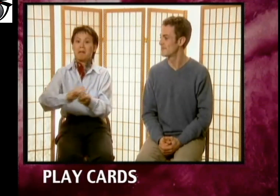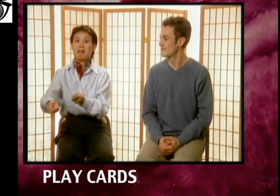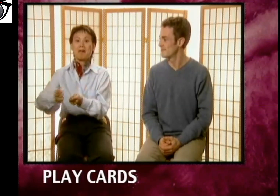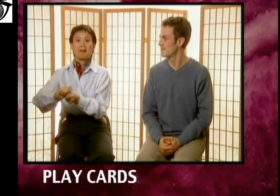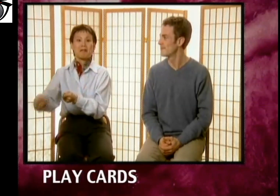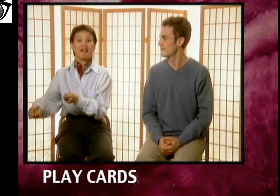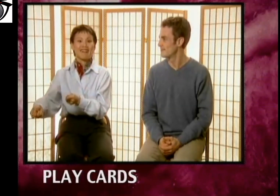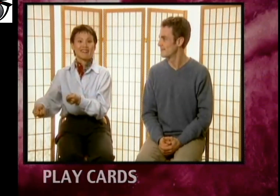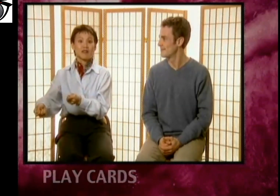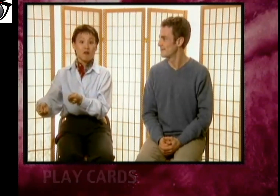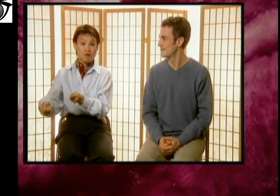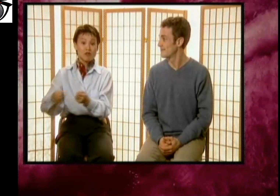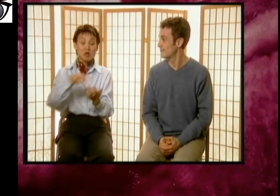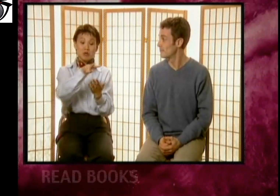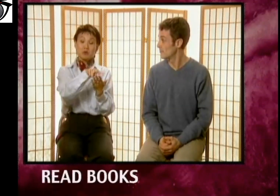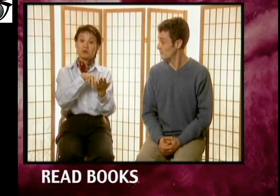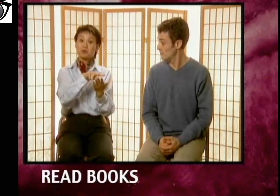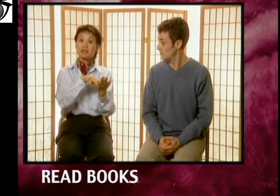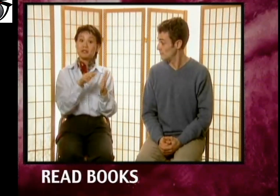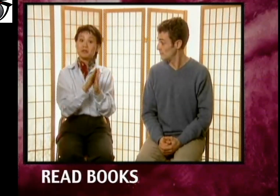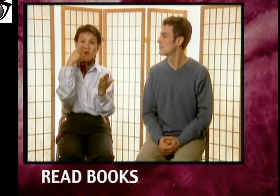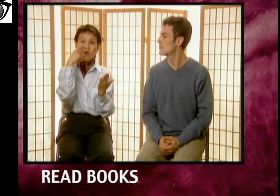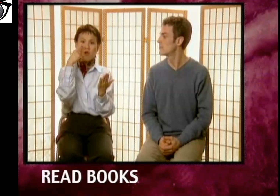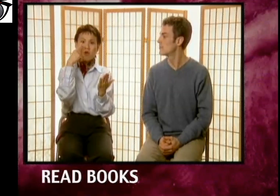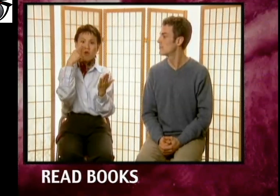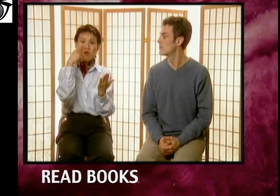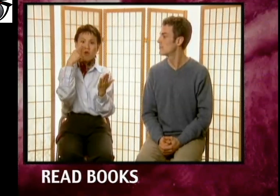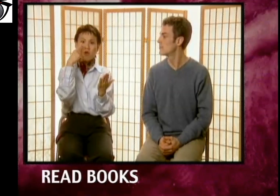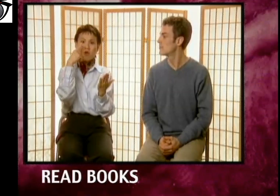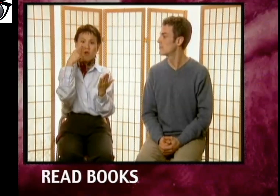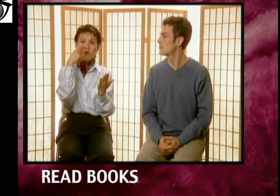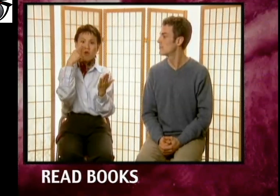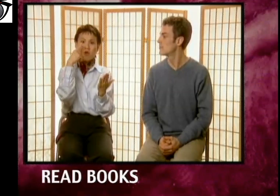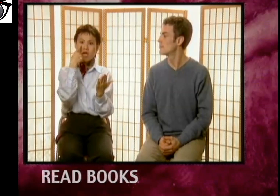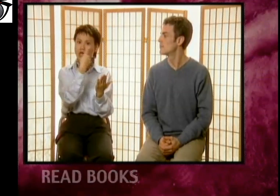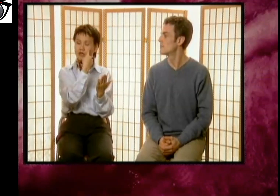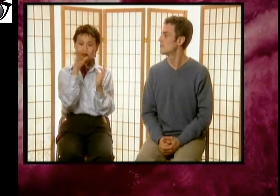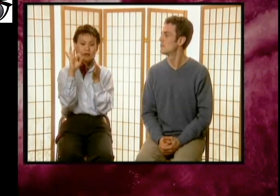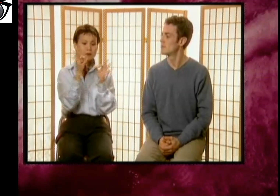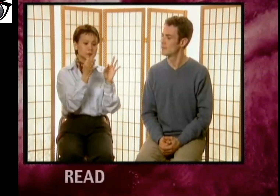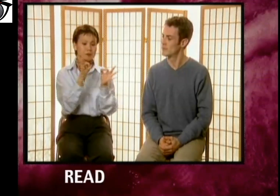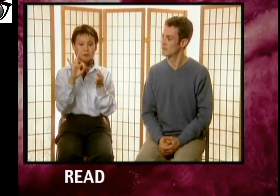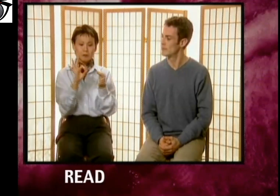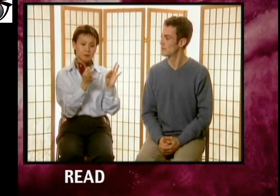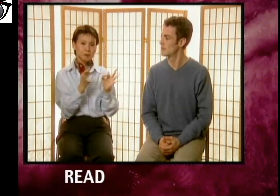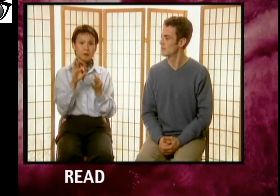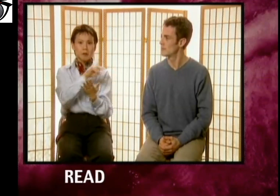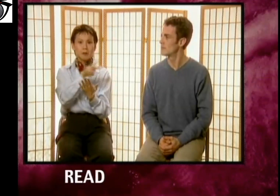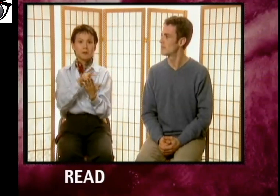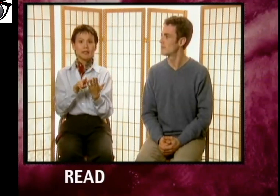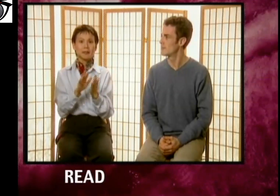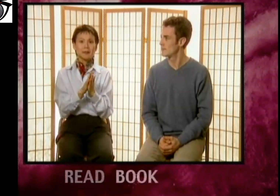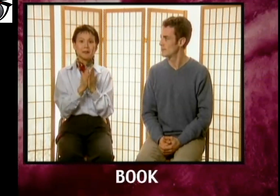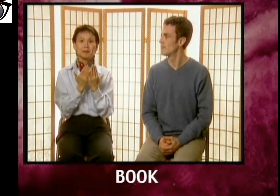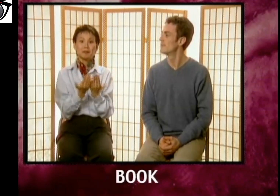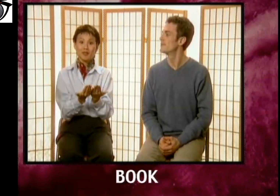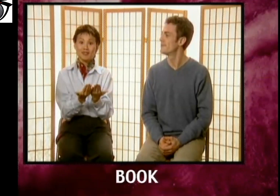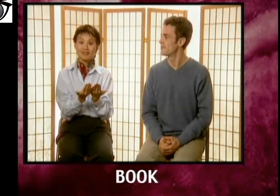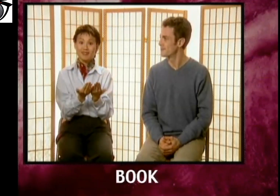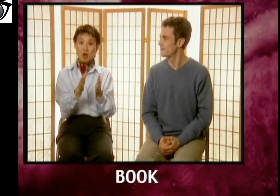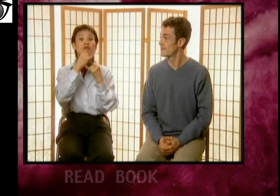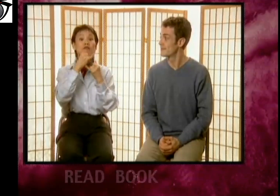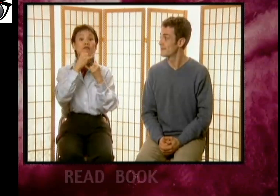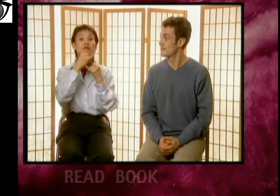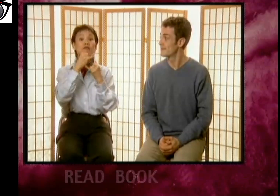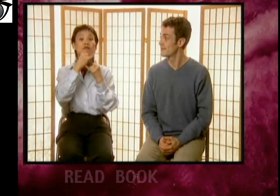See dealing the cards? Play cards. Reading books. Read is like your eyes going down the page, and